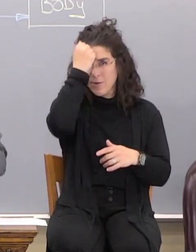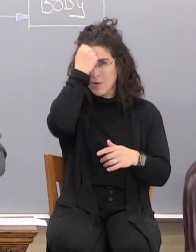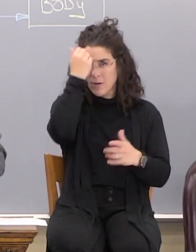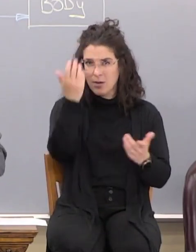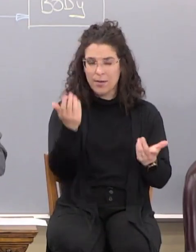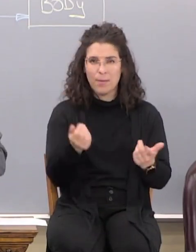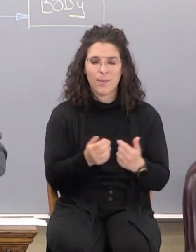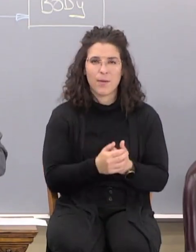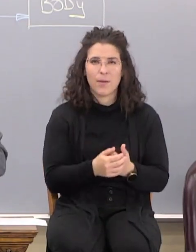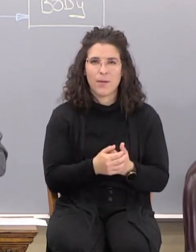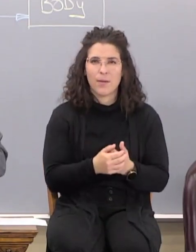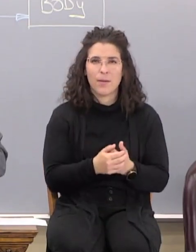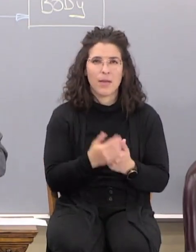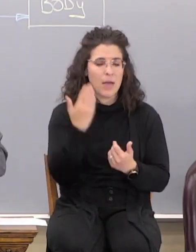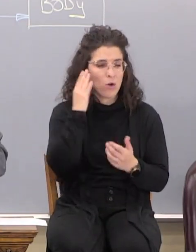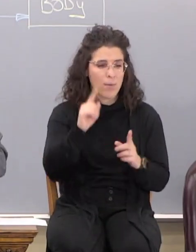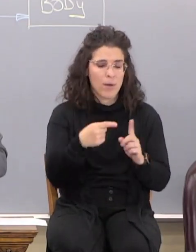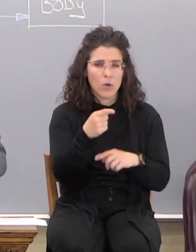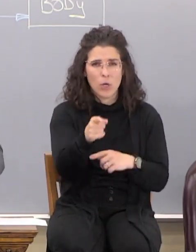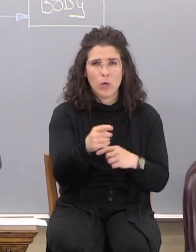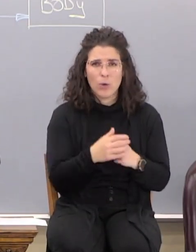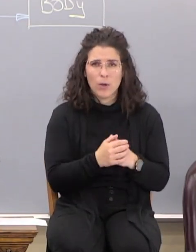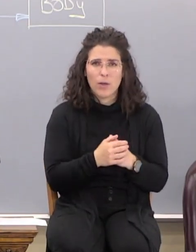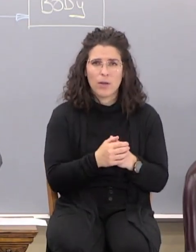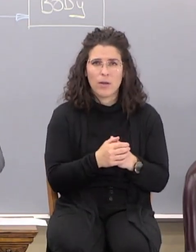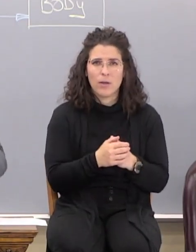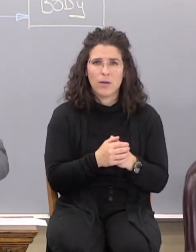been? I don't know about you, but